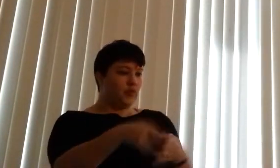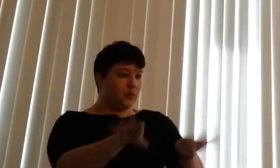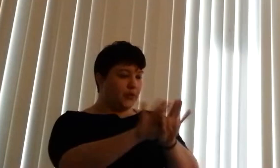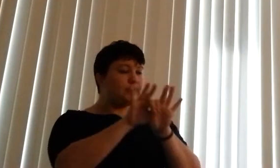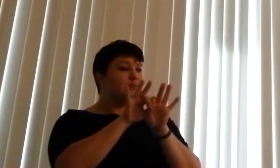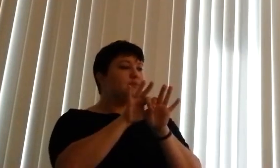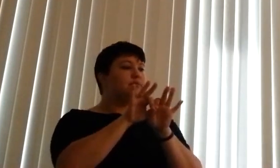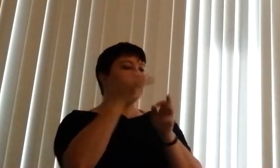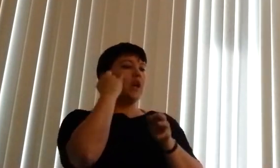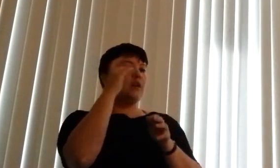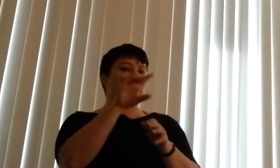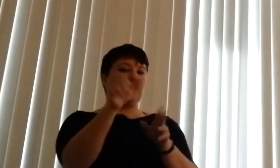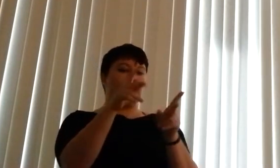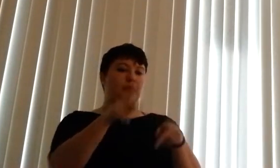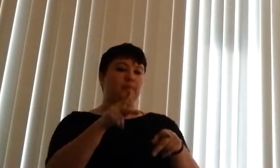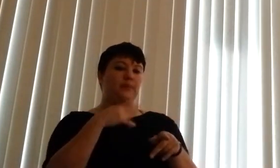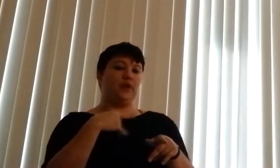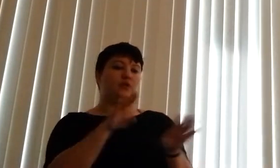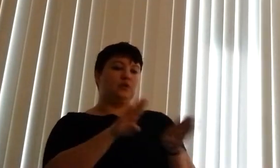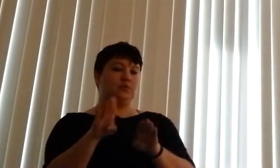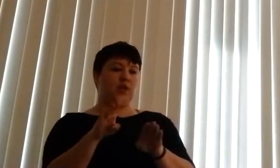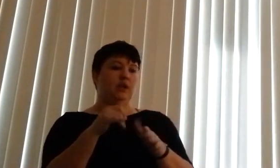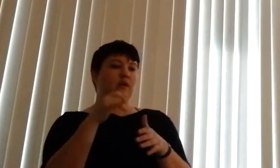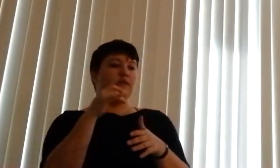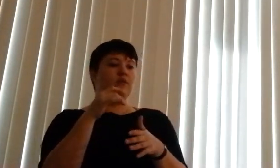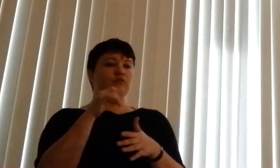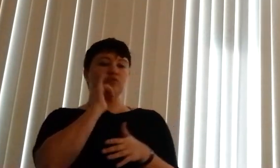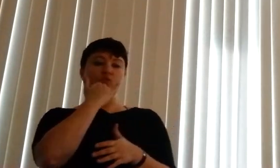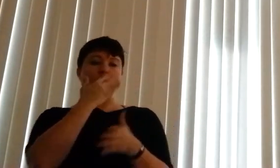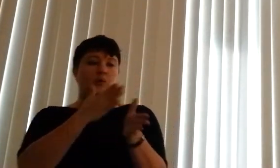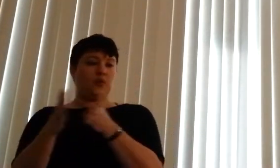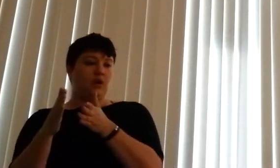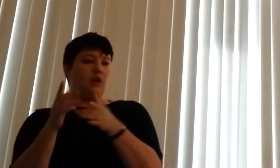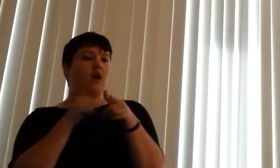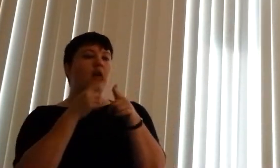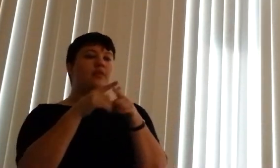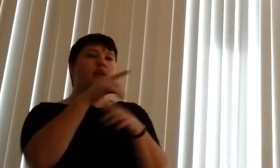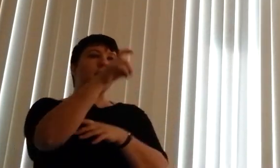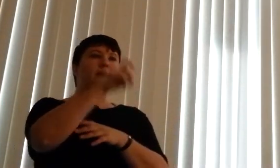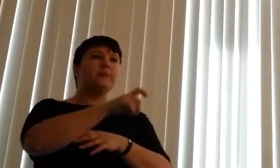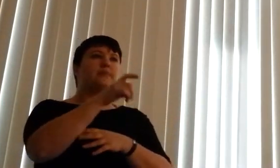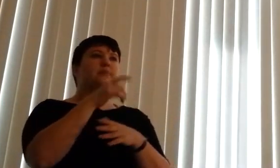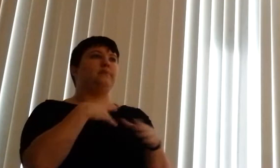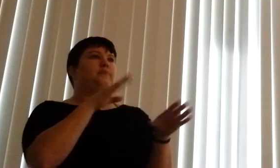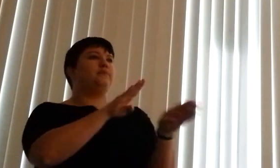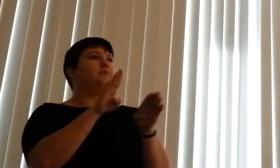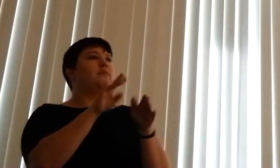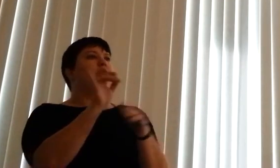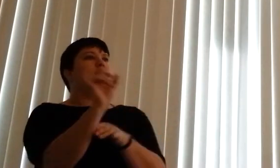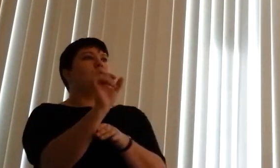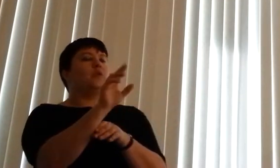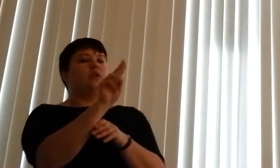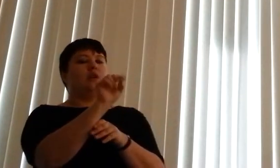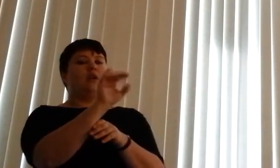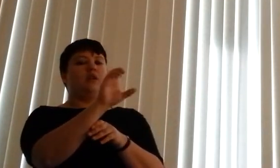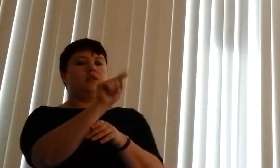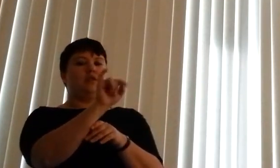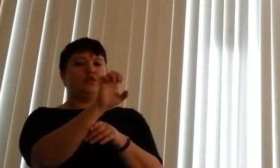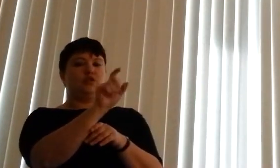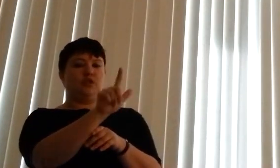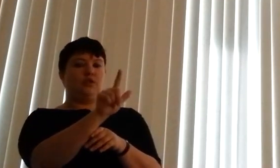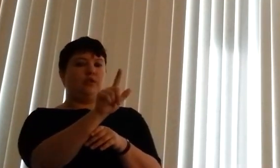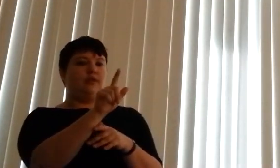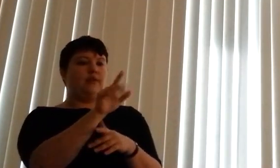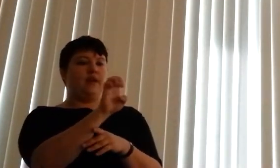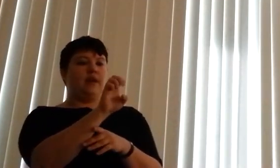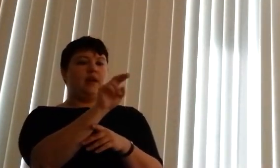treats another in some way, then she ought to treat him as having unconditional, preeminent value. What on earth